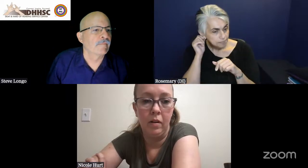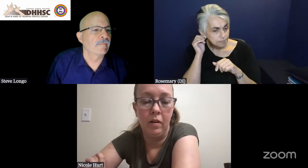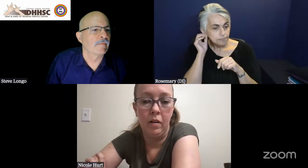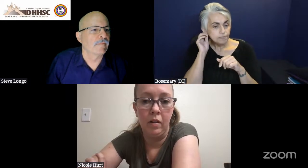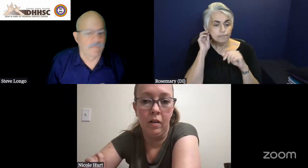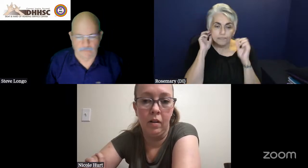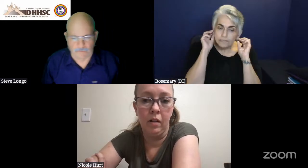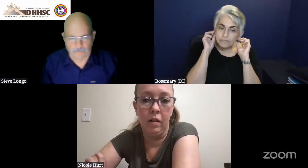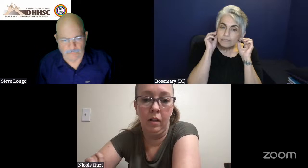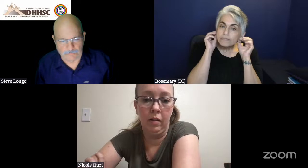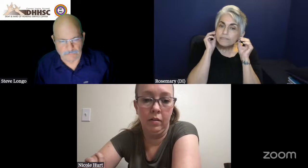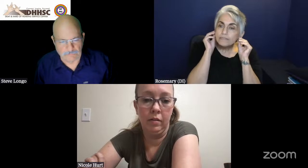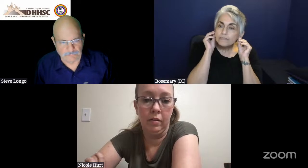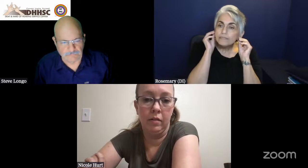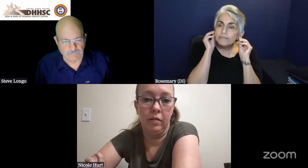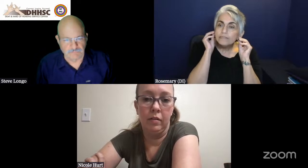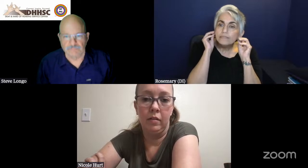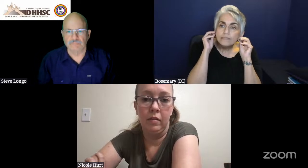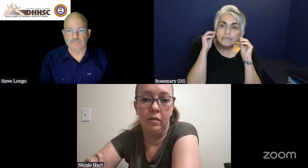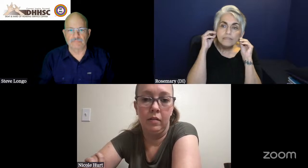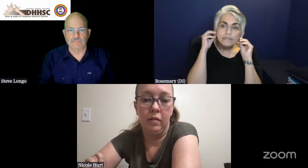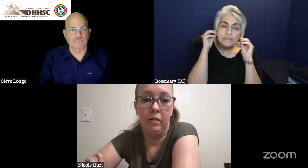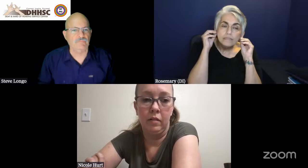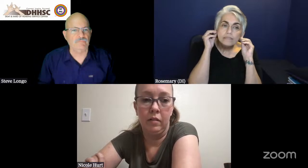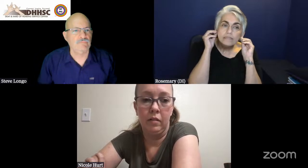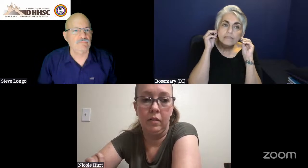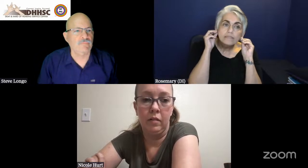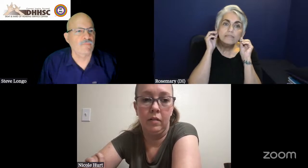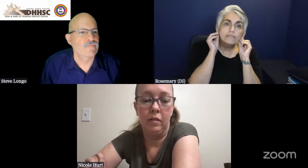So I'm getting ready to show them.